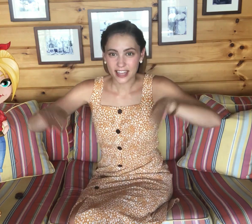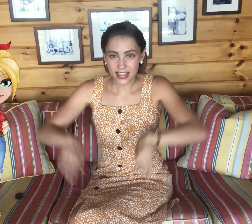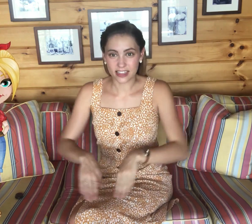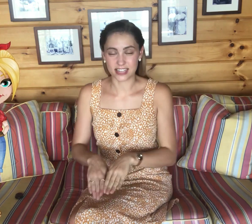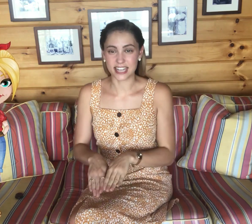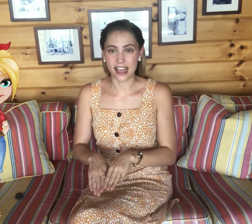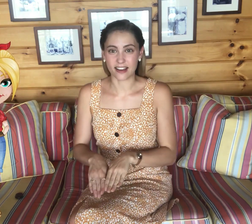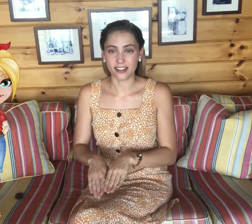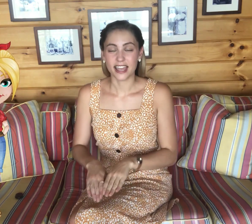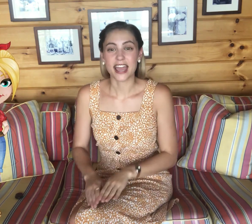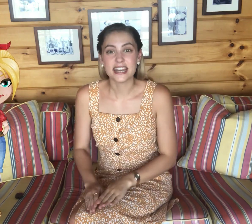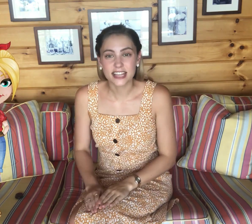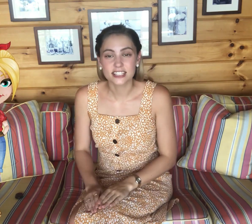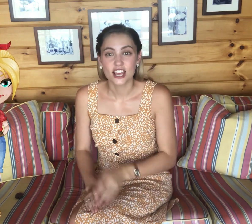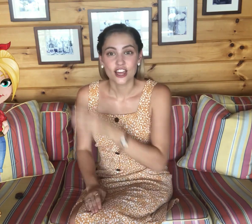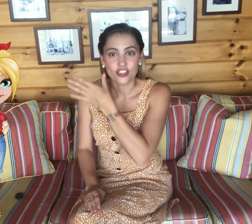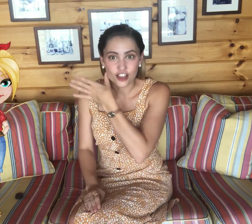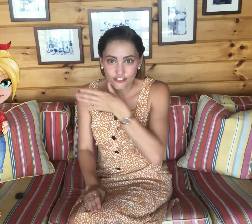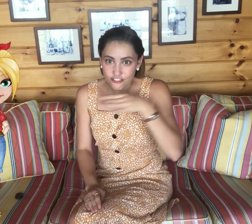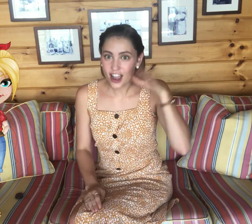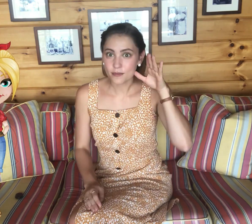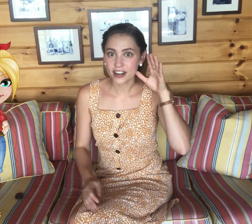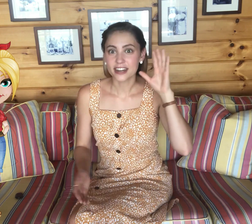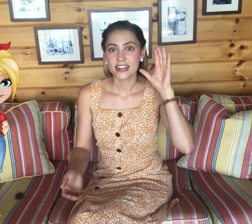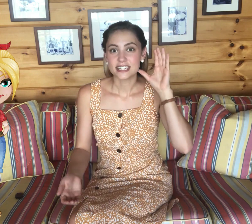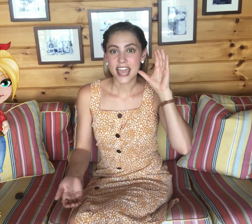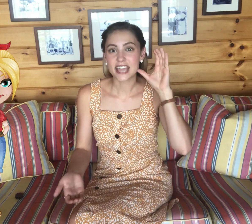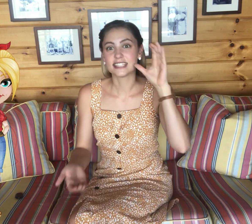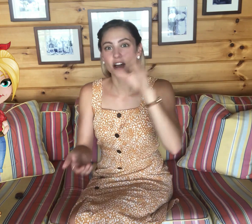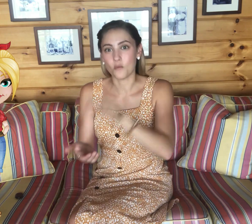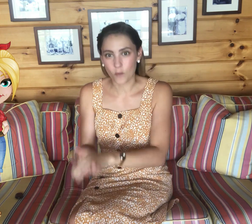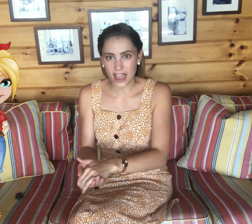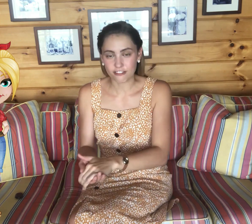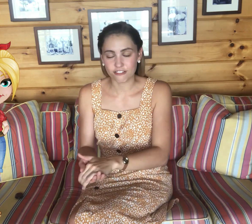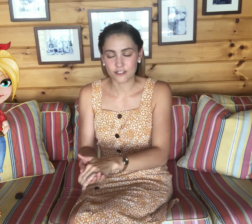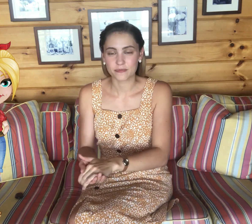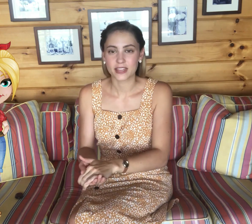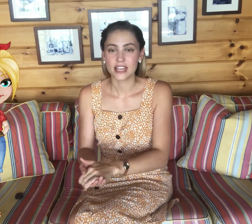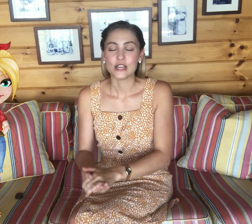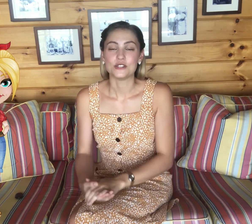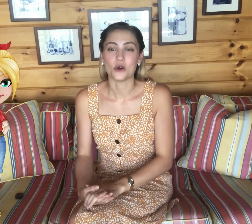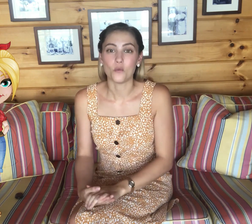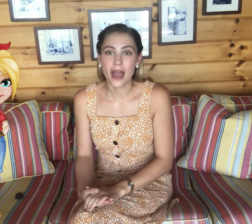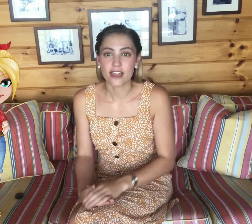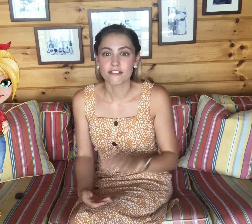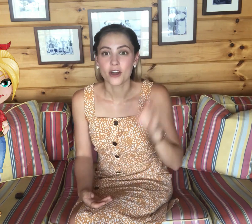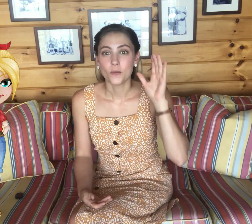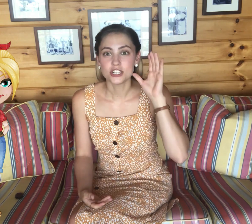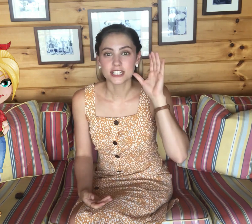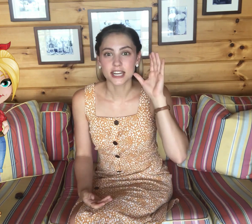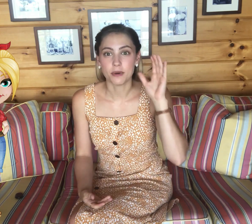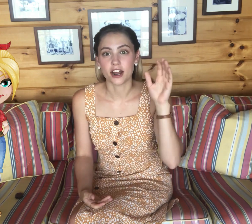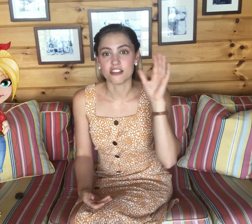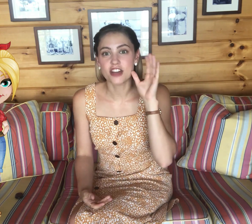Farm-er. Farmer. Great work. The next word is dell. So